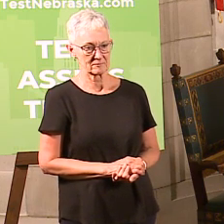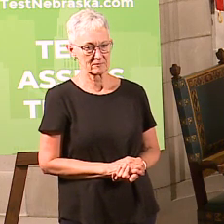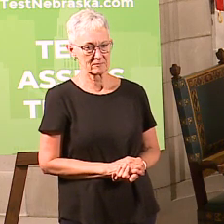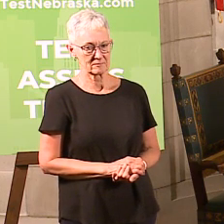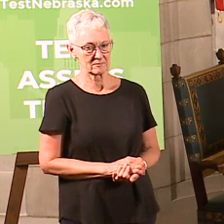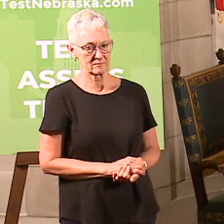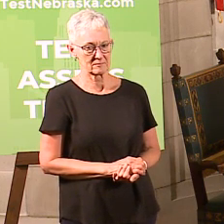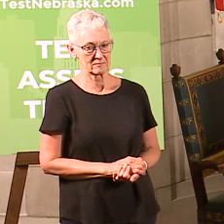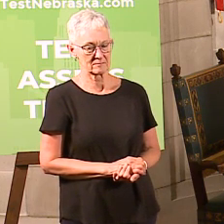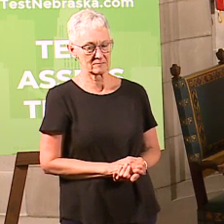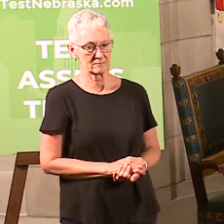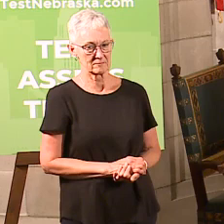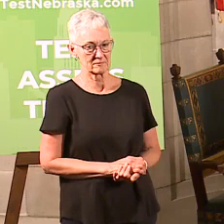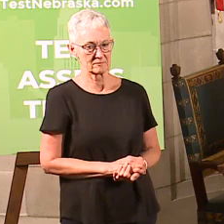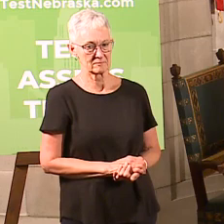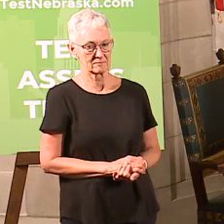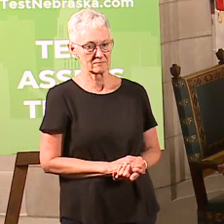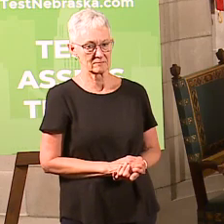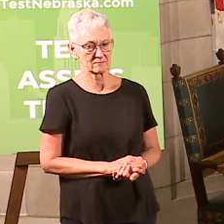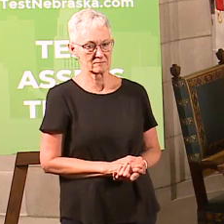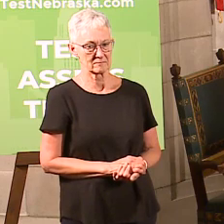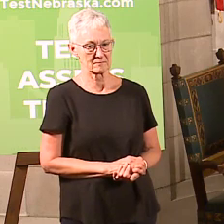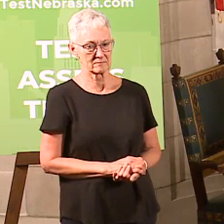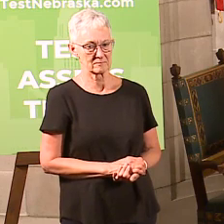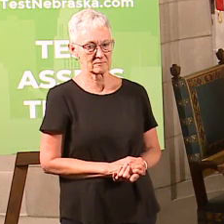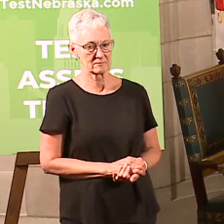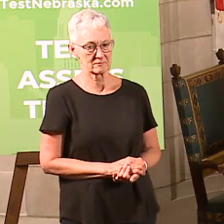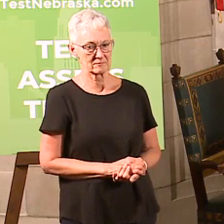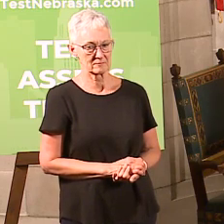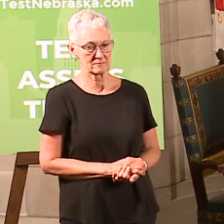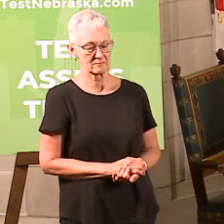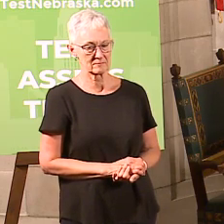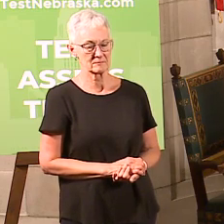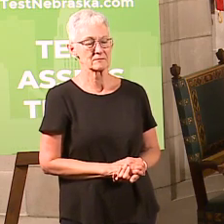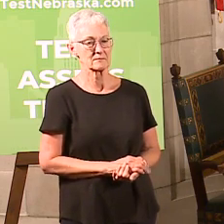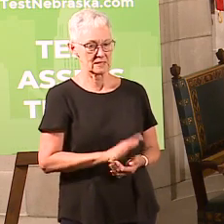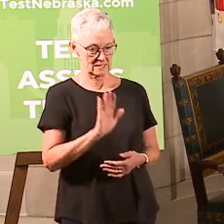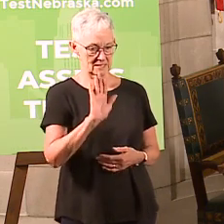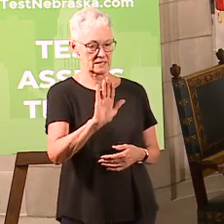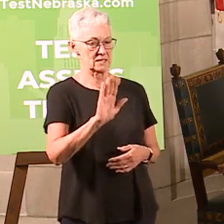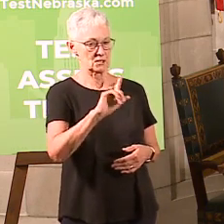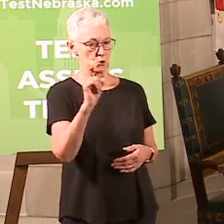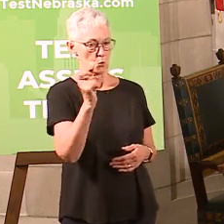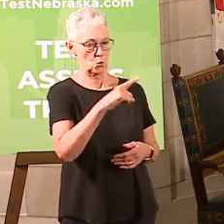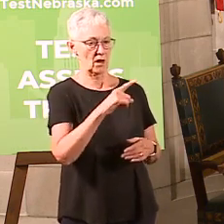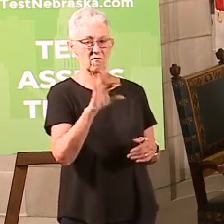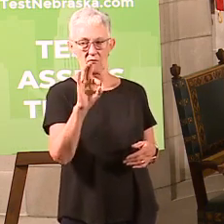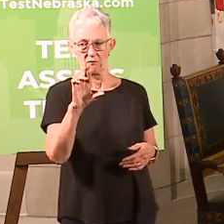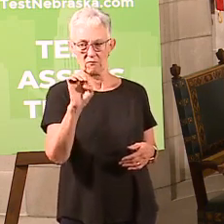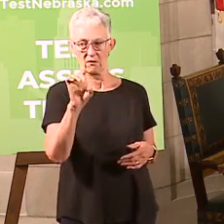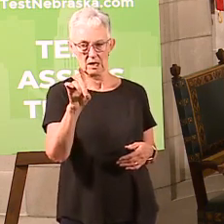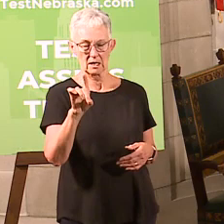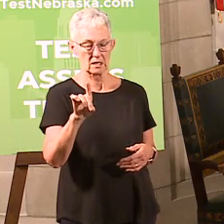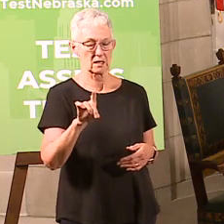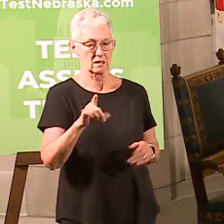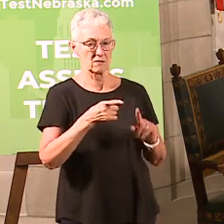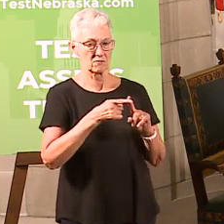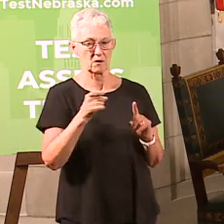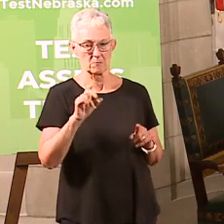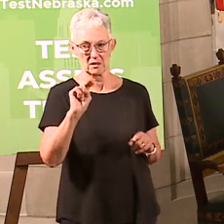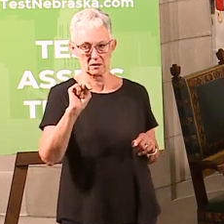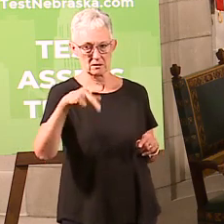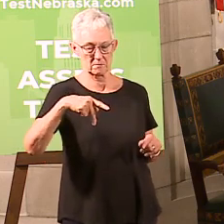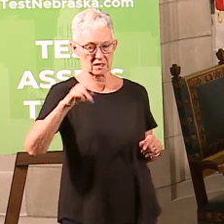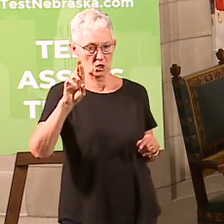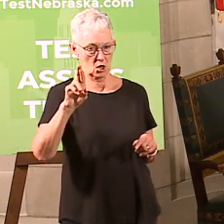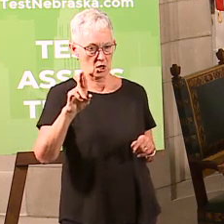aggrieved by any of the spending decisions. Right. Are those good ideas? So the question was about an ombudsman where people could appeal, and what was